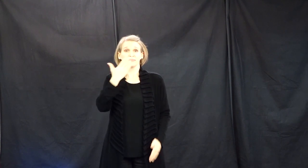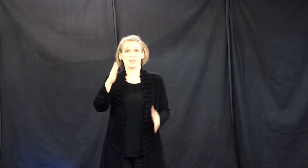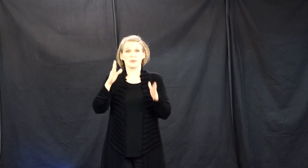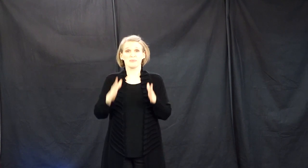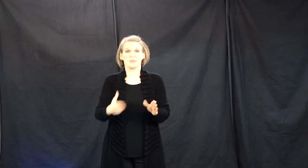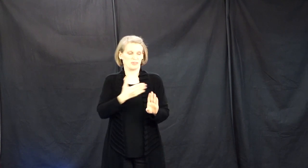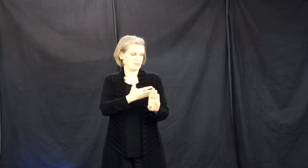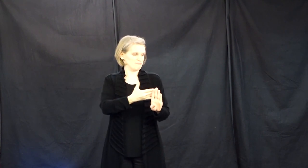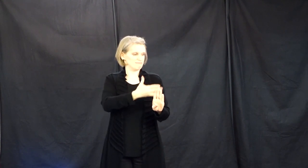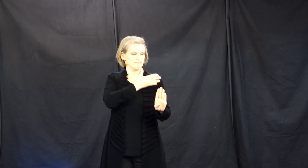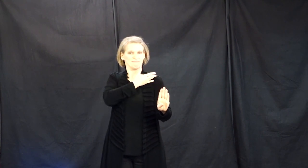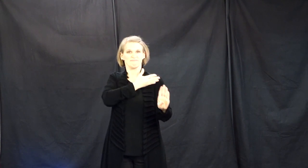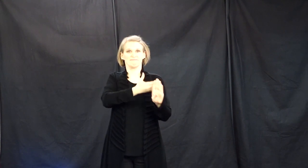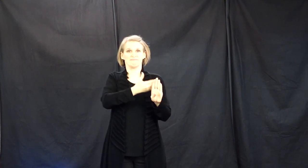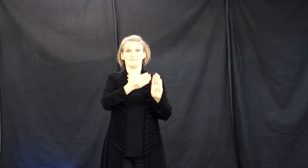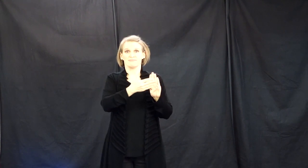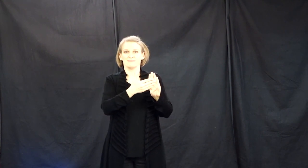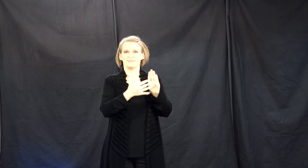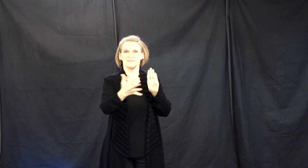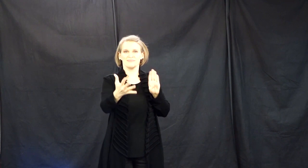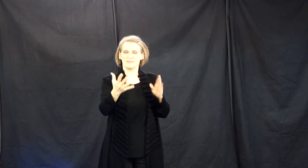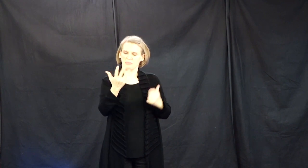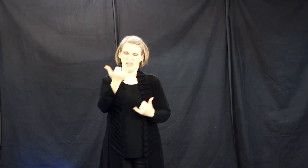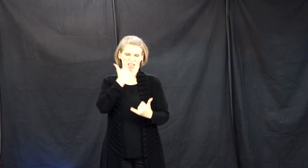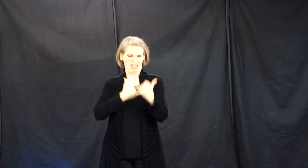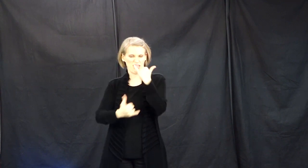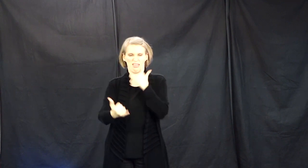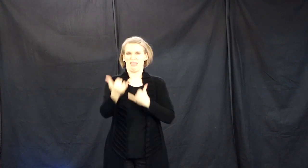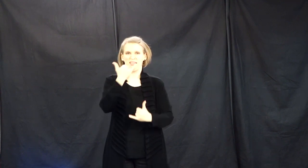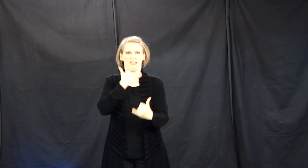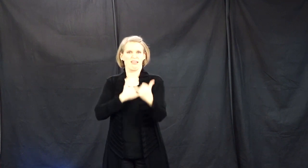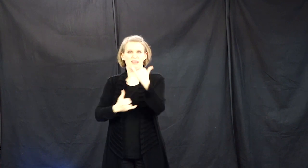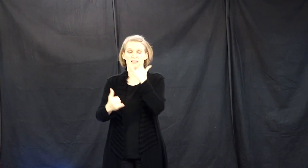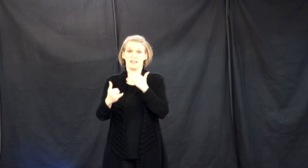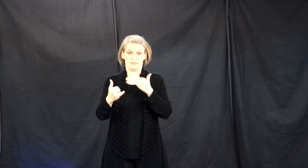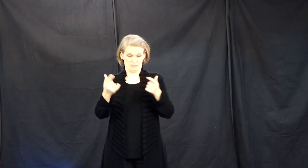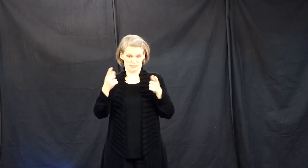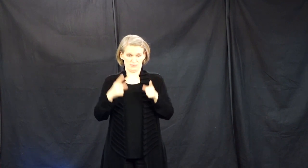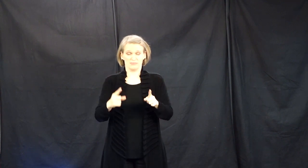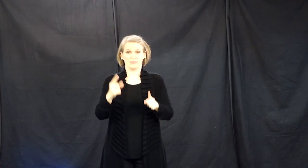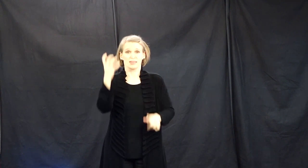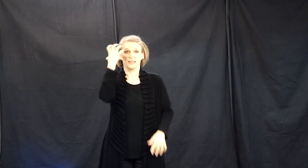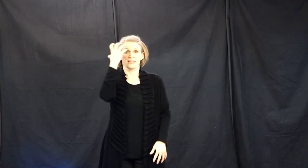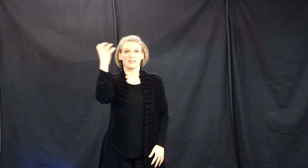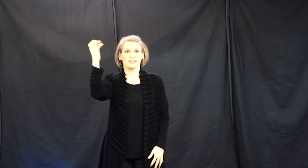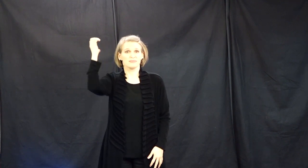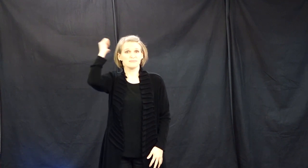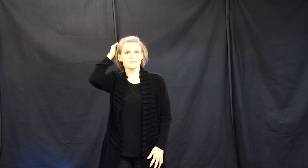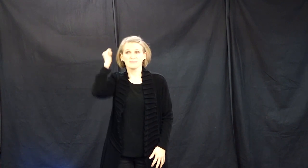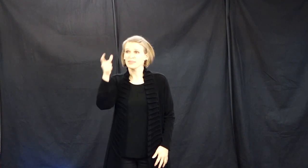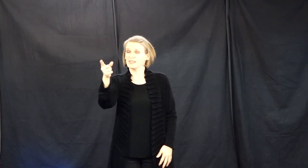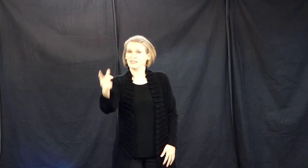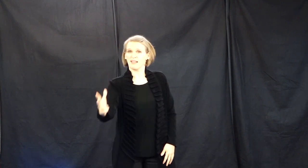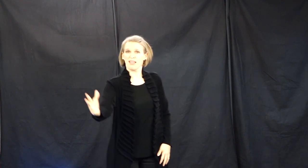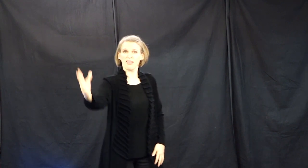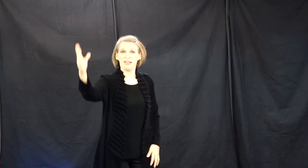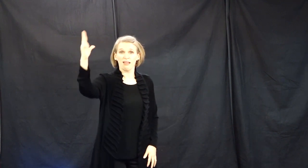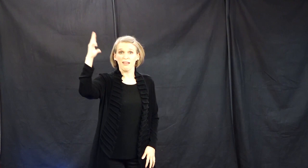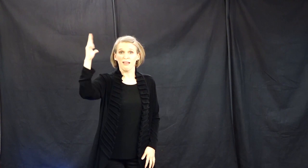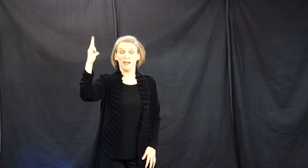my mistakes. When Alexander aimed at the sky, he may have been the first one to die, but I'm the